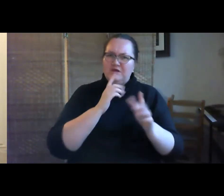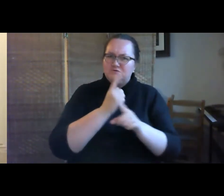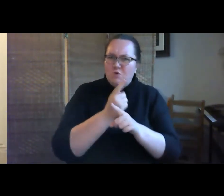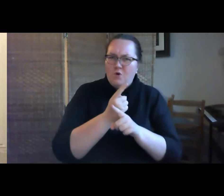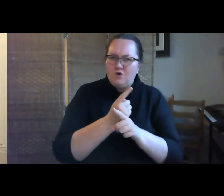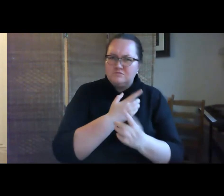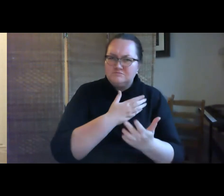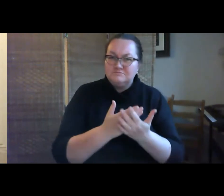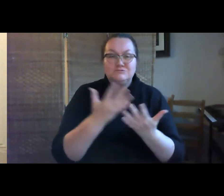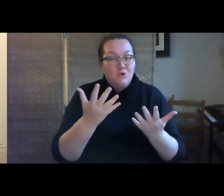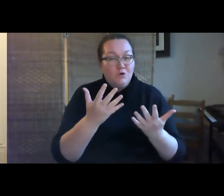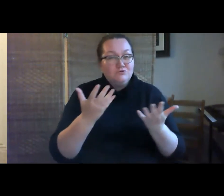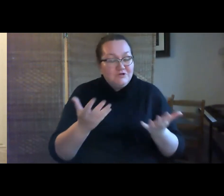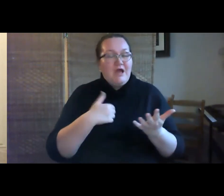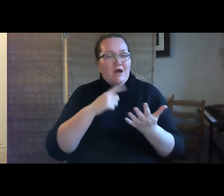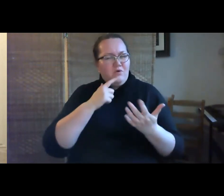today mainly in that mode.